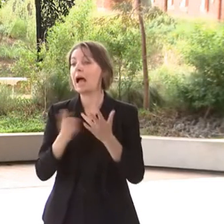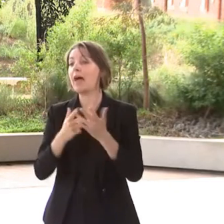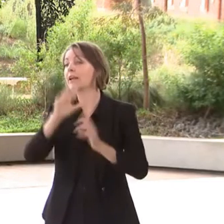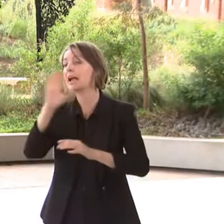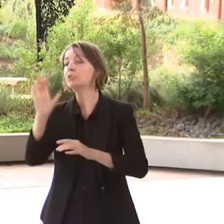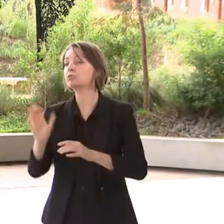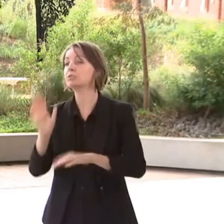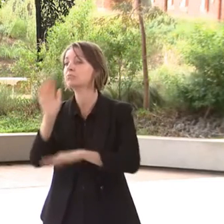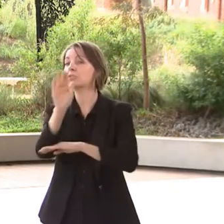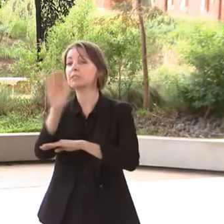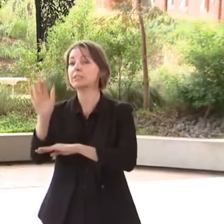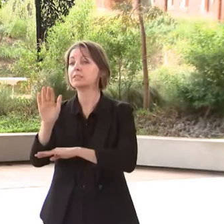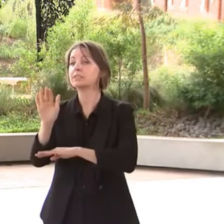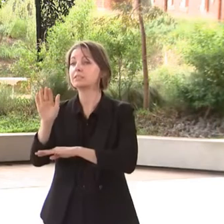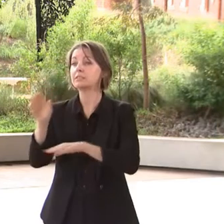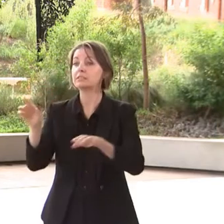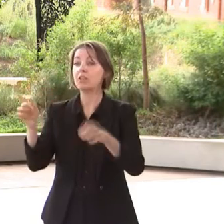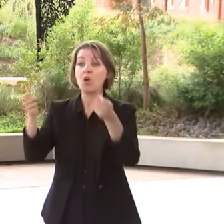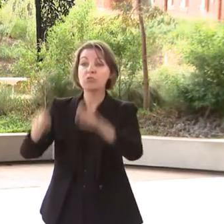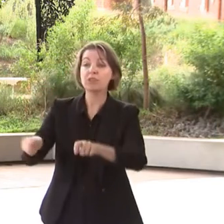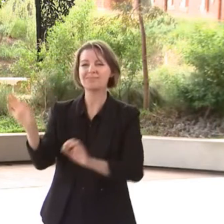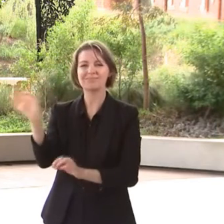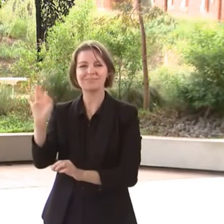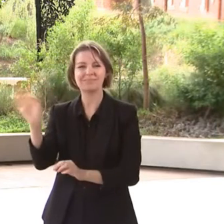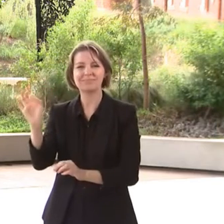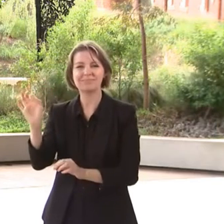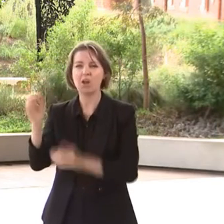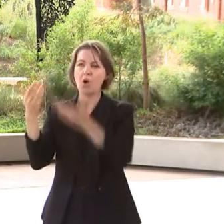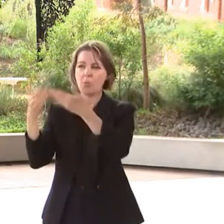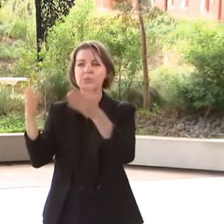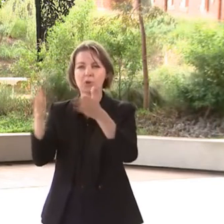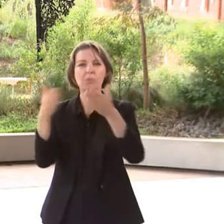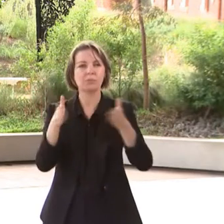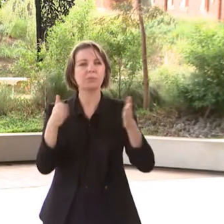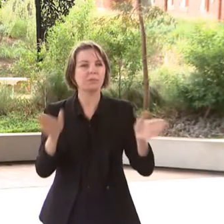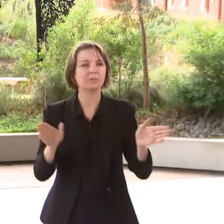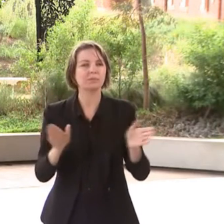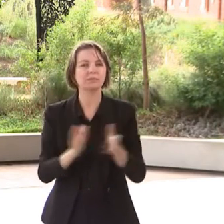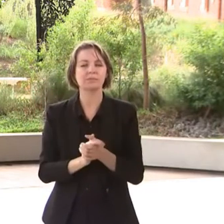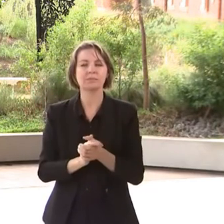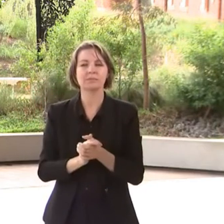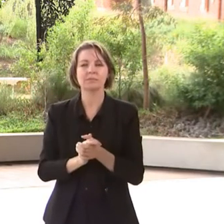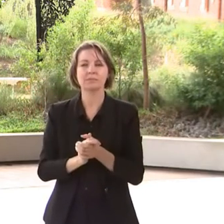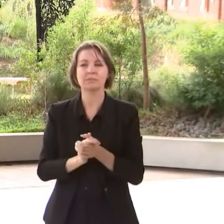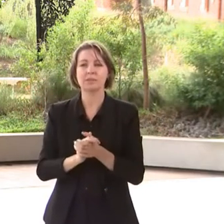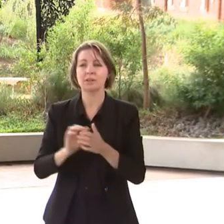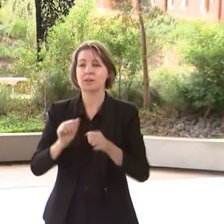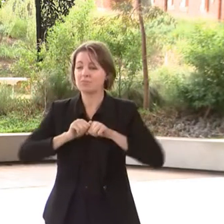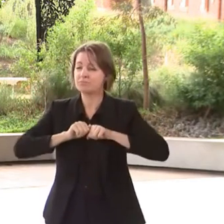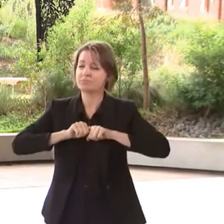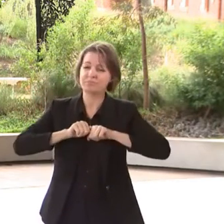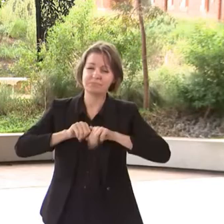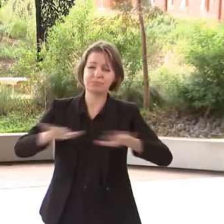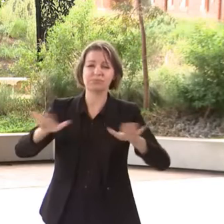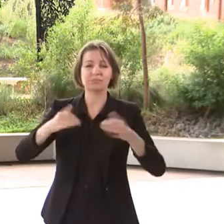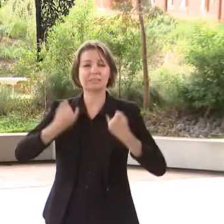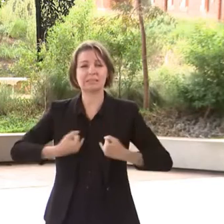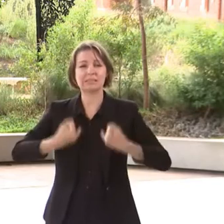taken. It is hard. We're in a 100-year global pandemic. It's not easier on anyone. We